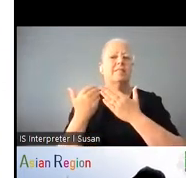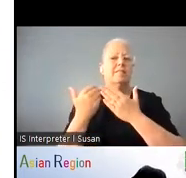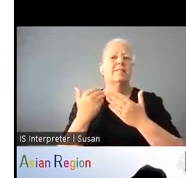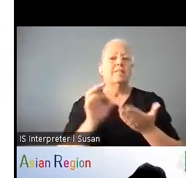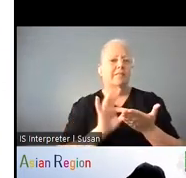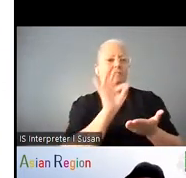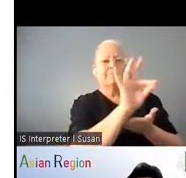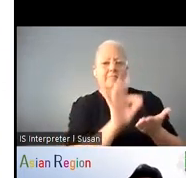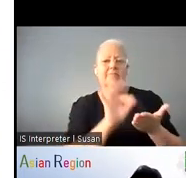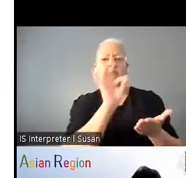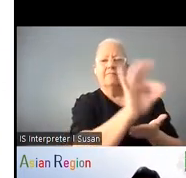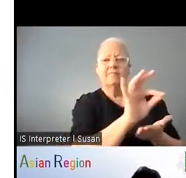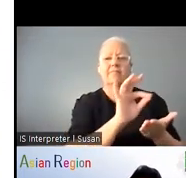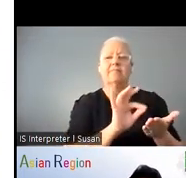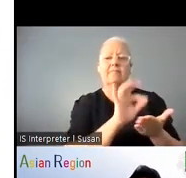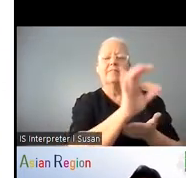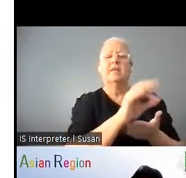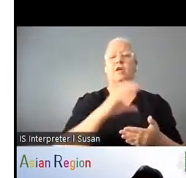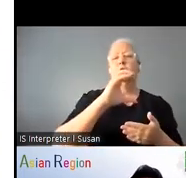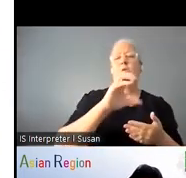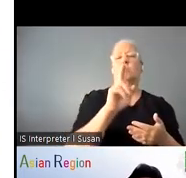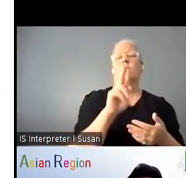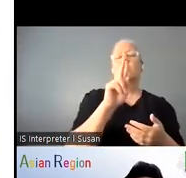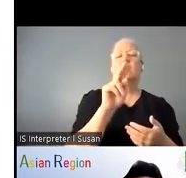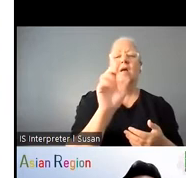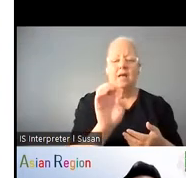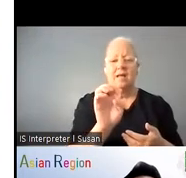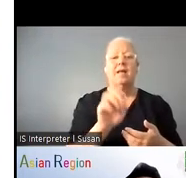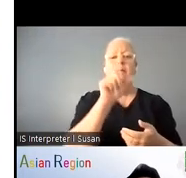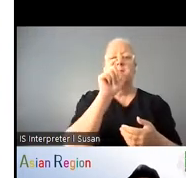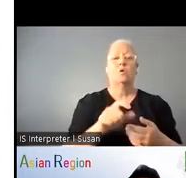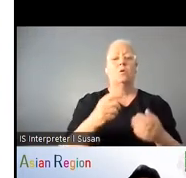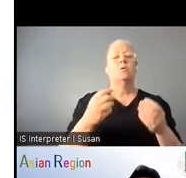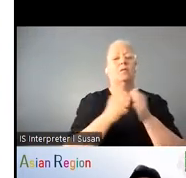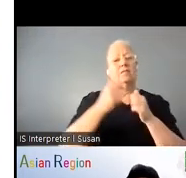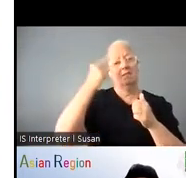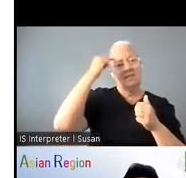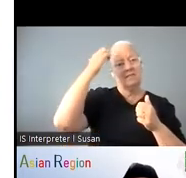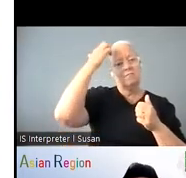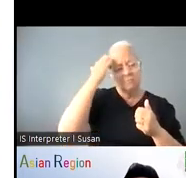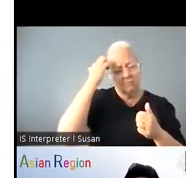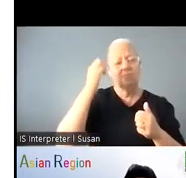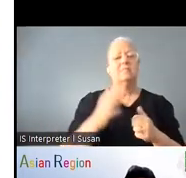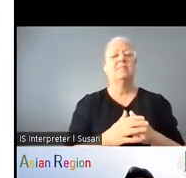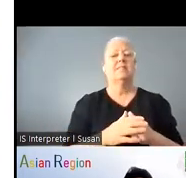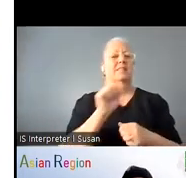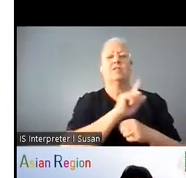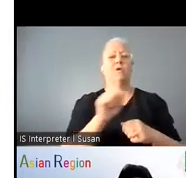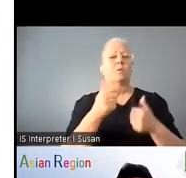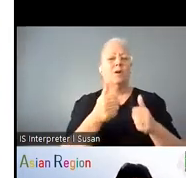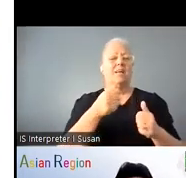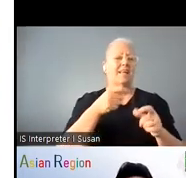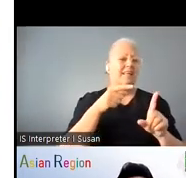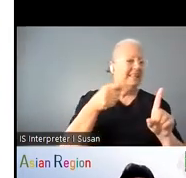unquote cure them as a person who live with mental illness. Poor sanitation, malnutrition, torture,